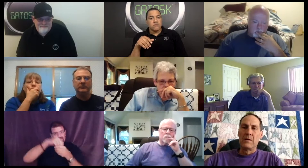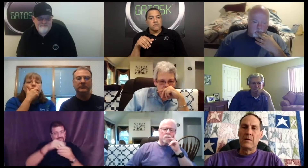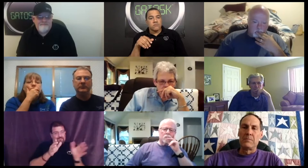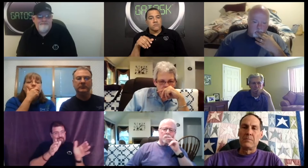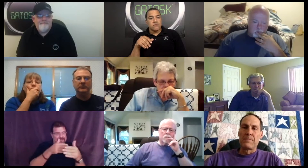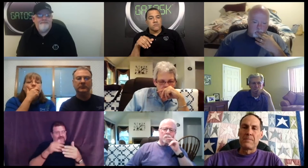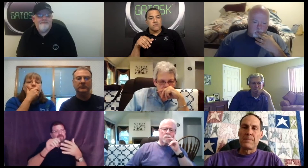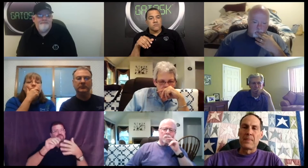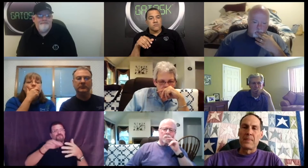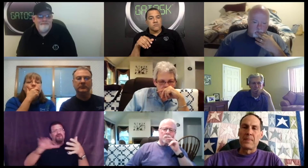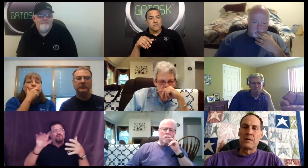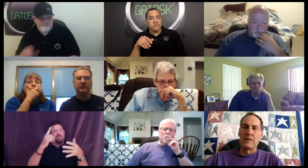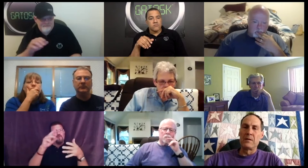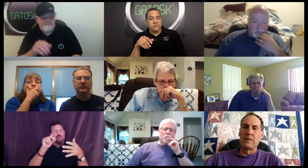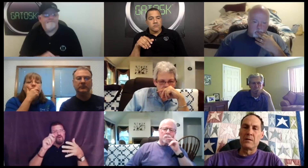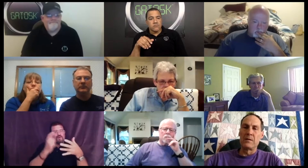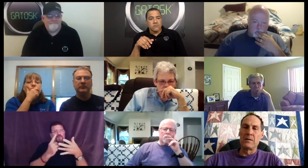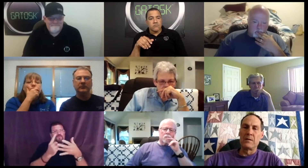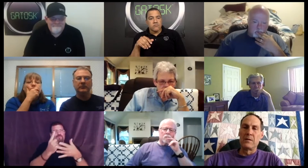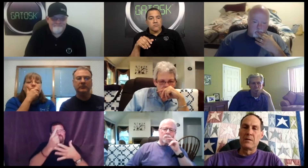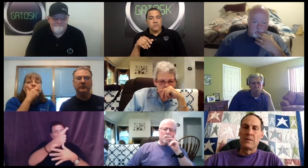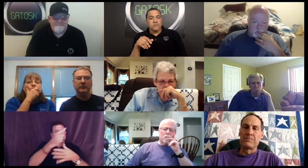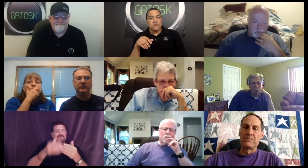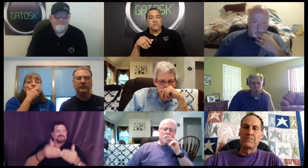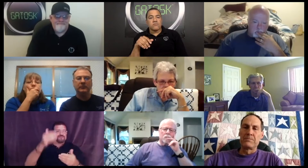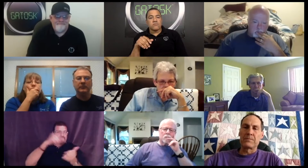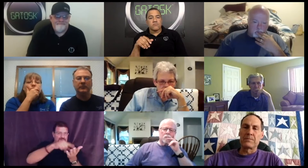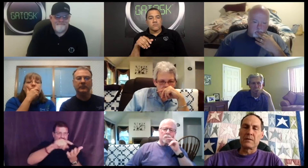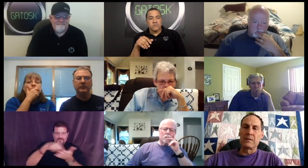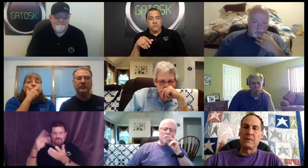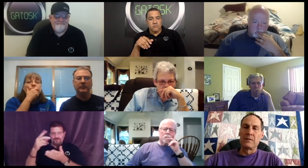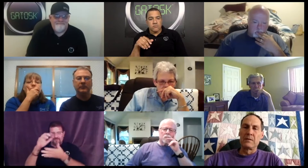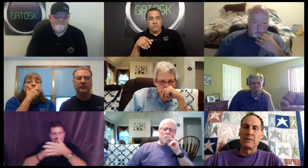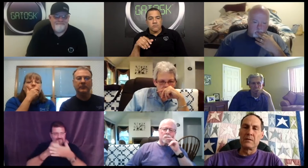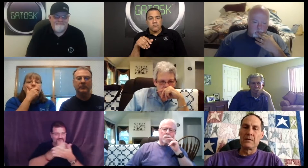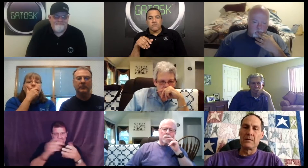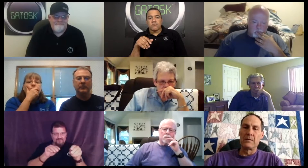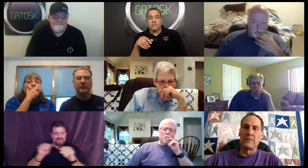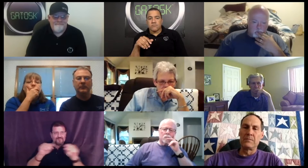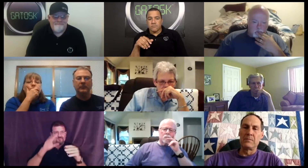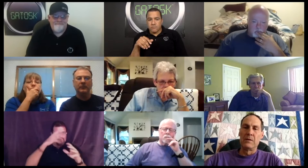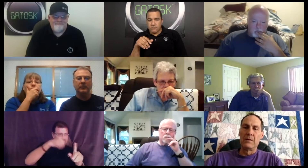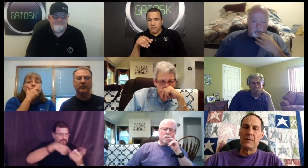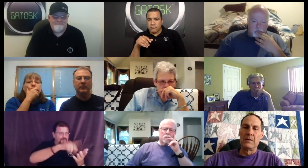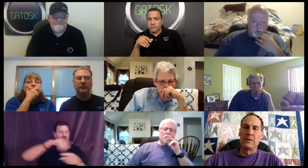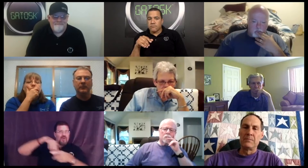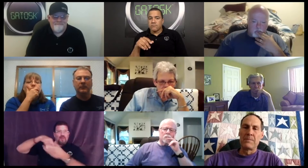And if you want to include the package, maybe there's one rate rather than having two charges,